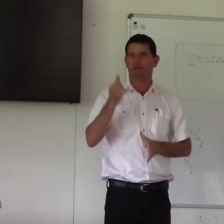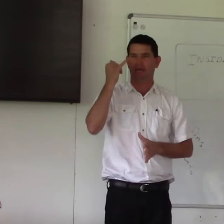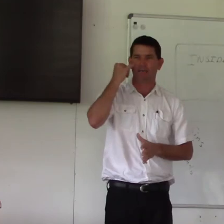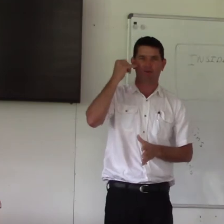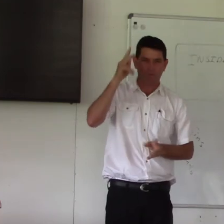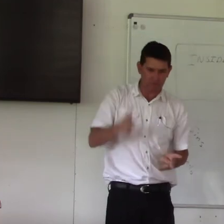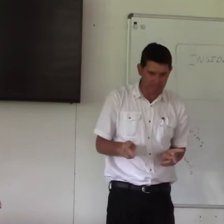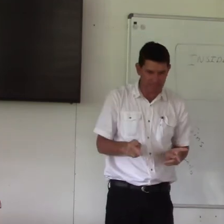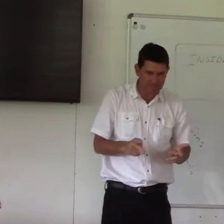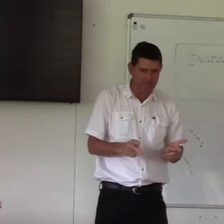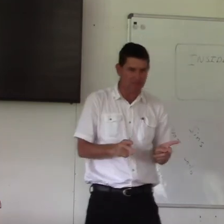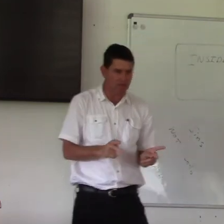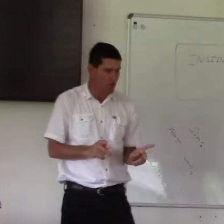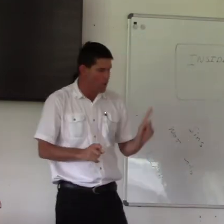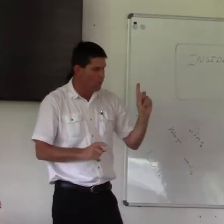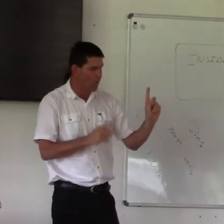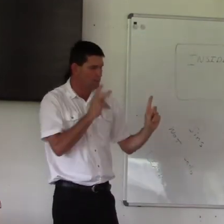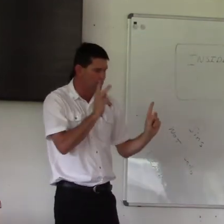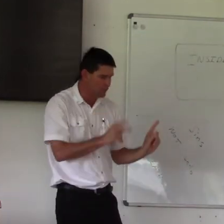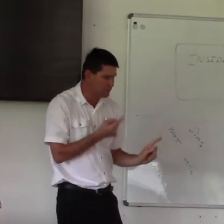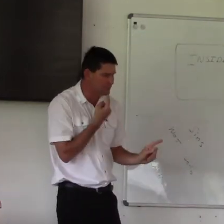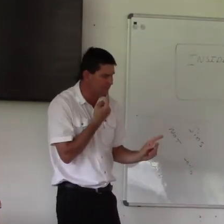if a person, one person says,